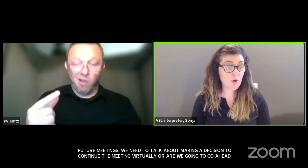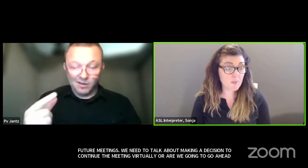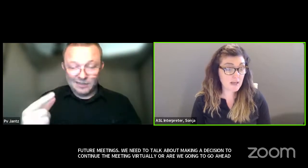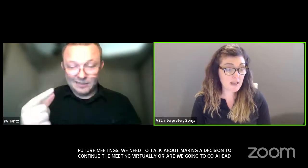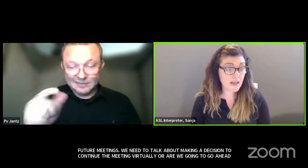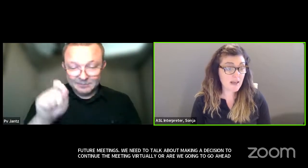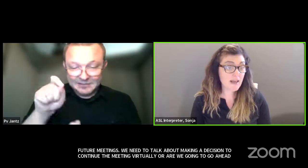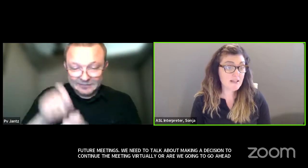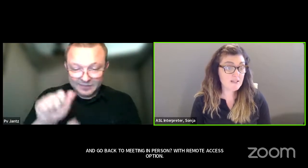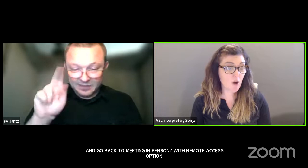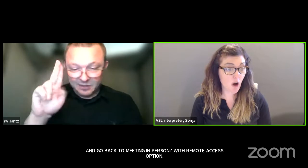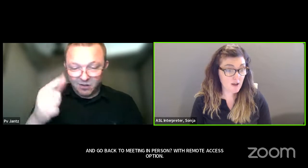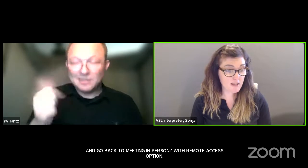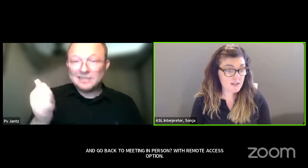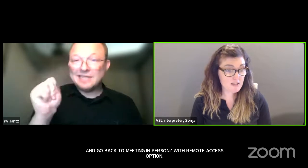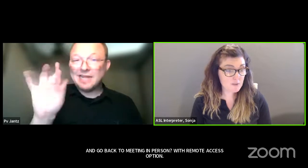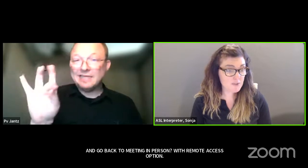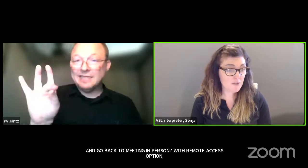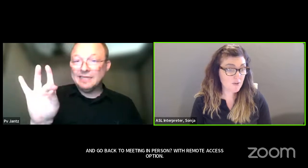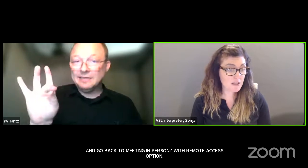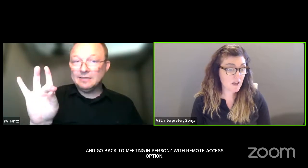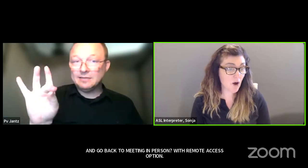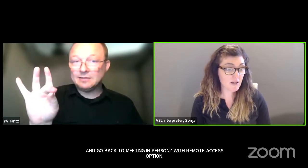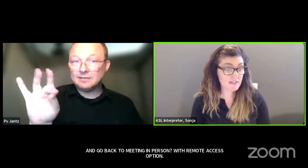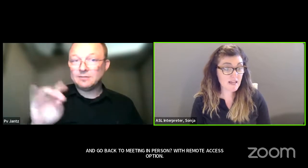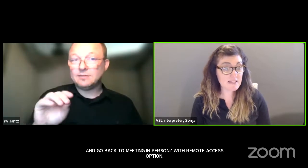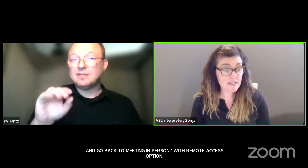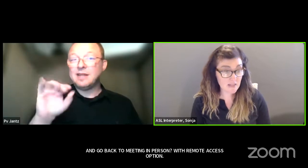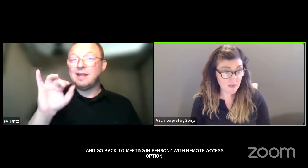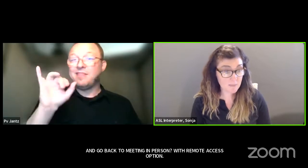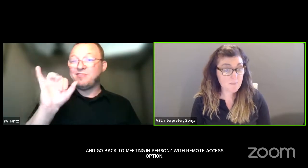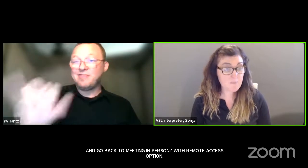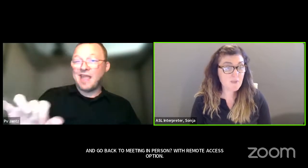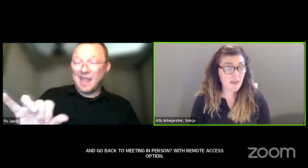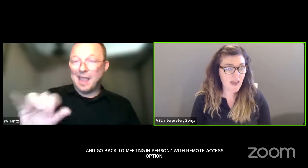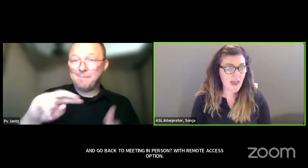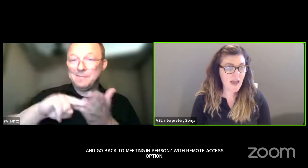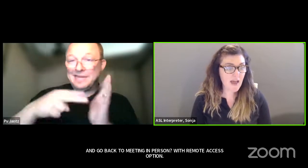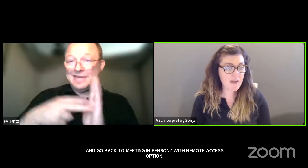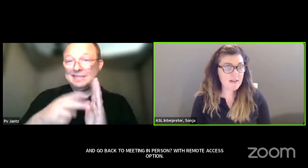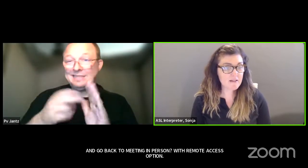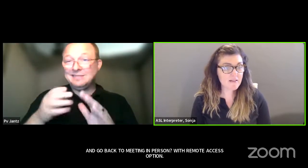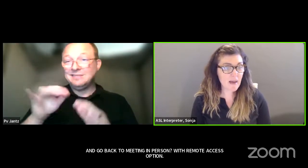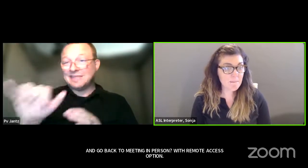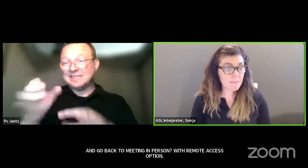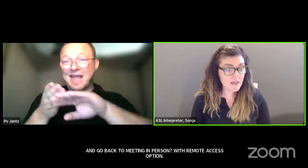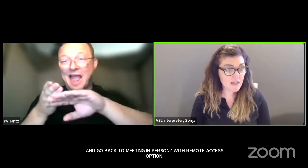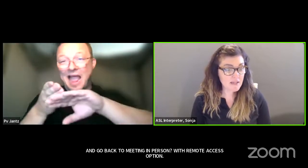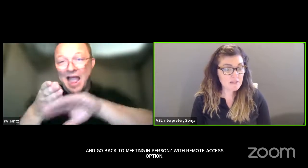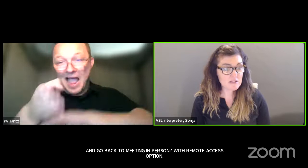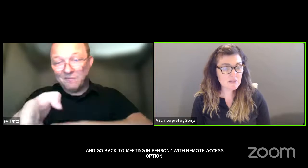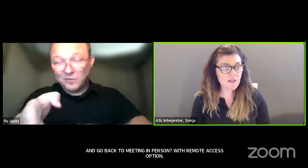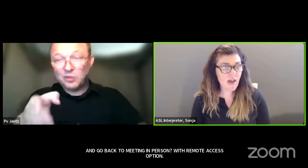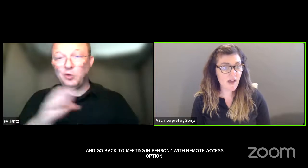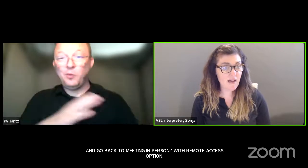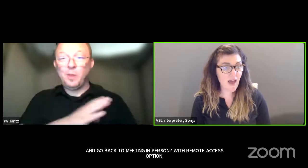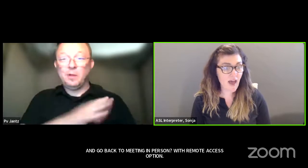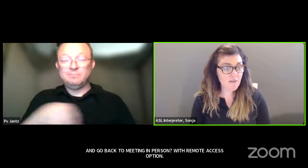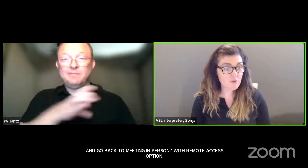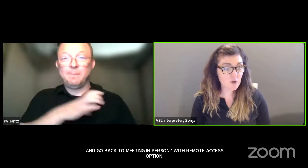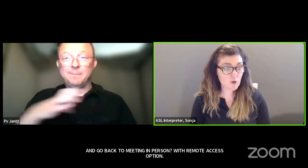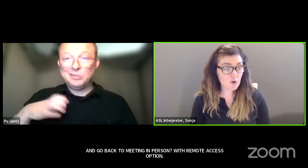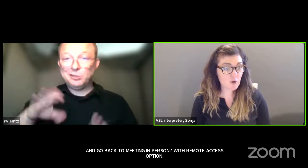next board meeting is in August, specifically August 18th. And that means